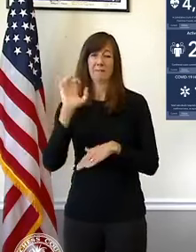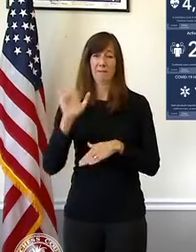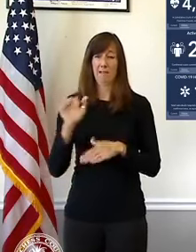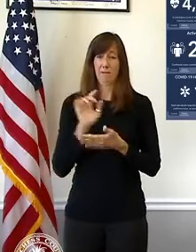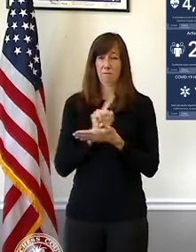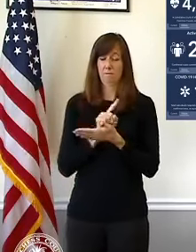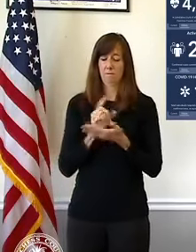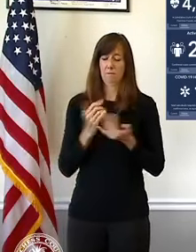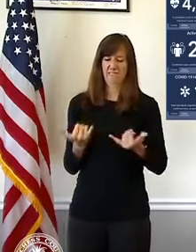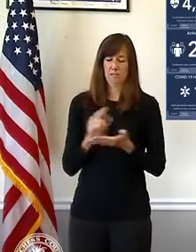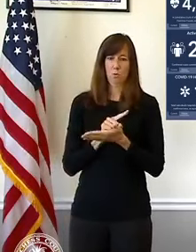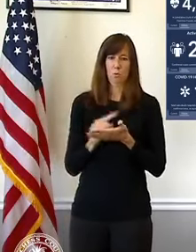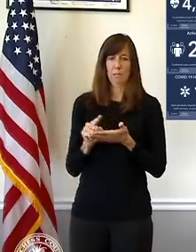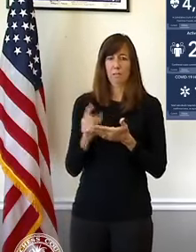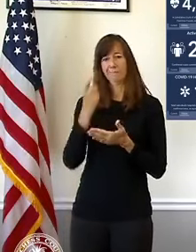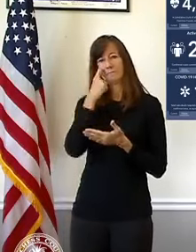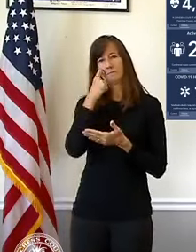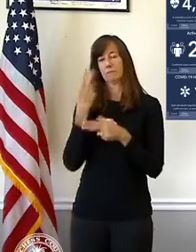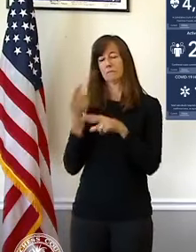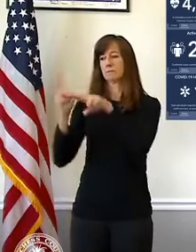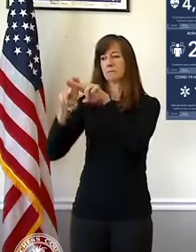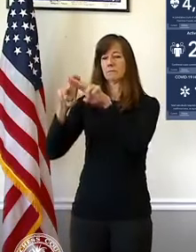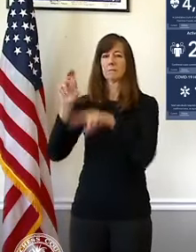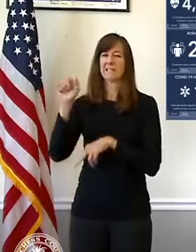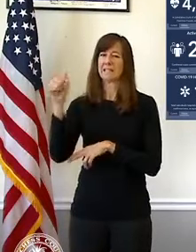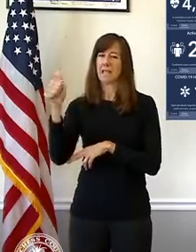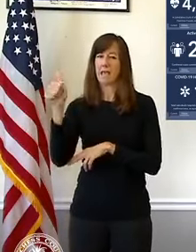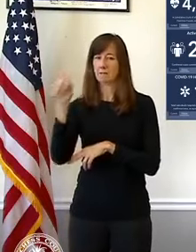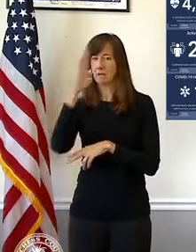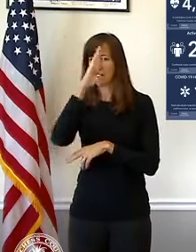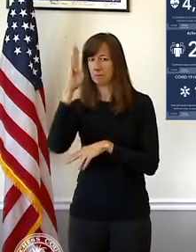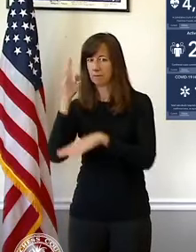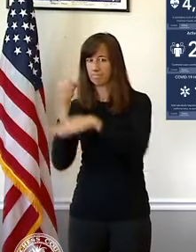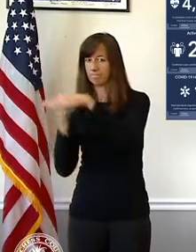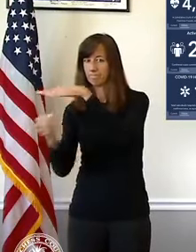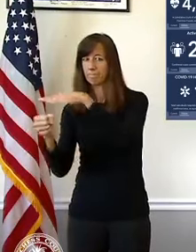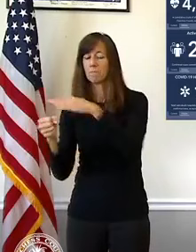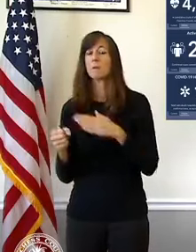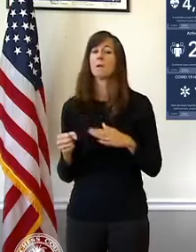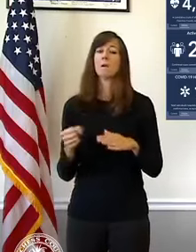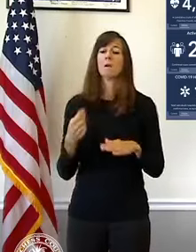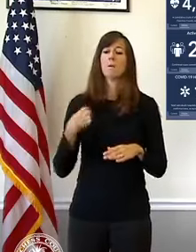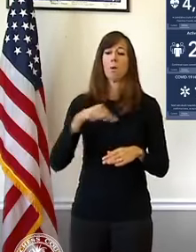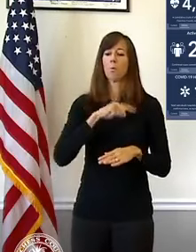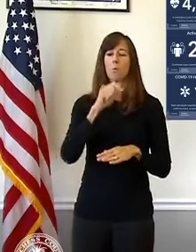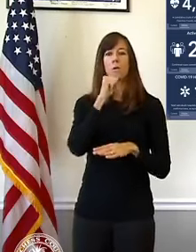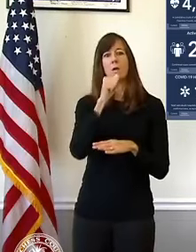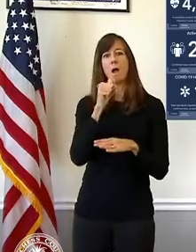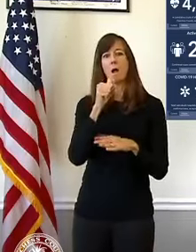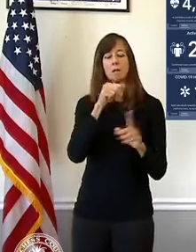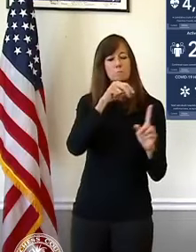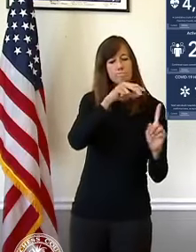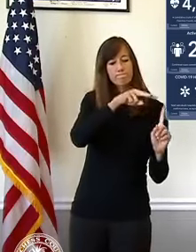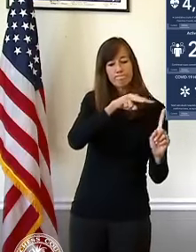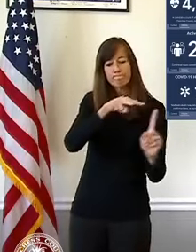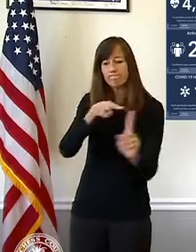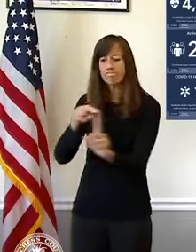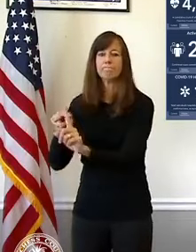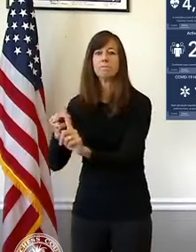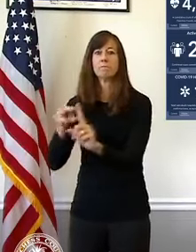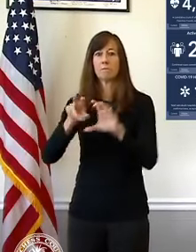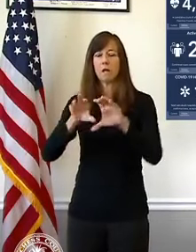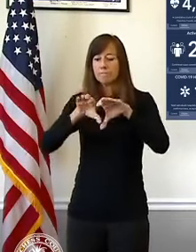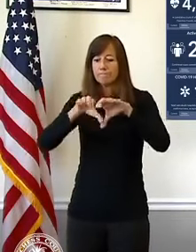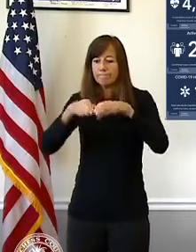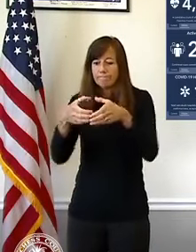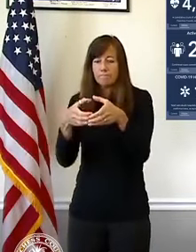I want to be clear. We are not tracking a, in quotes, cluster, although the definition of such